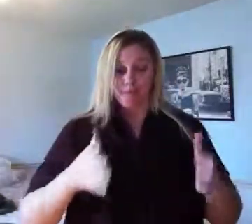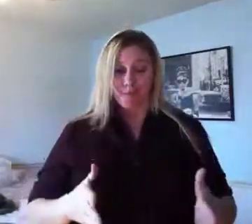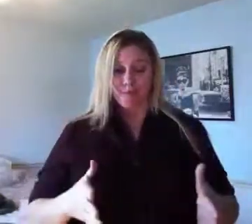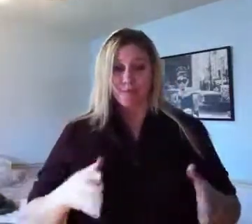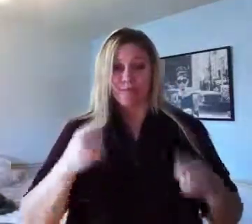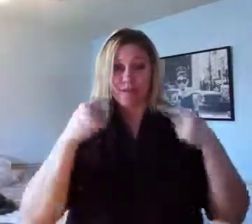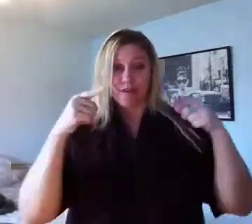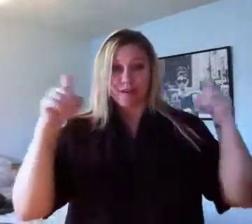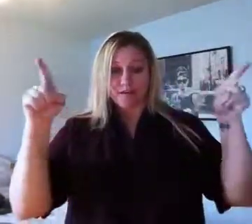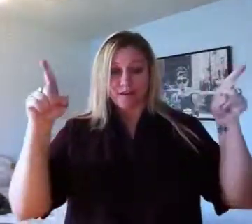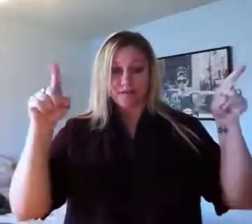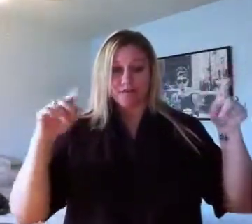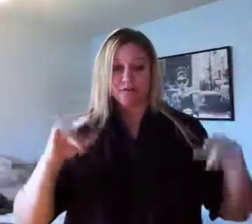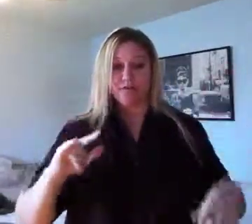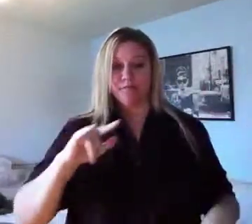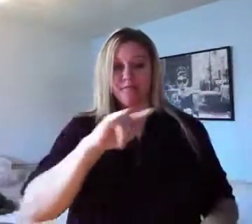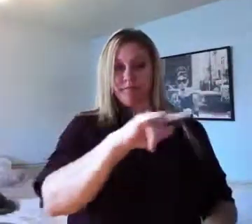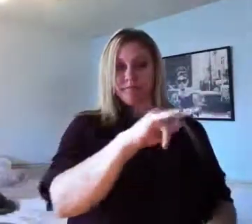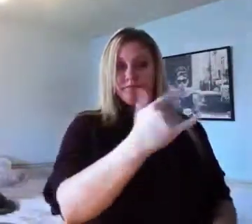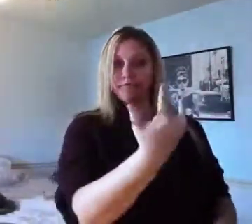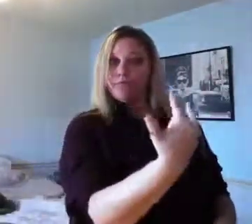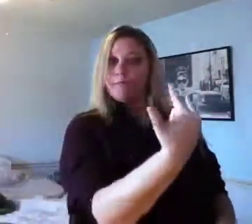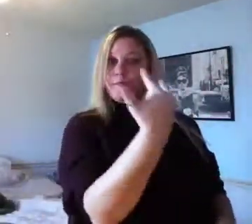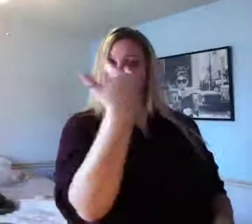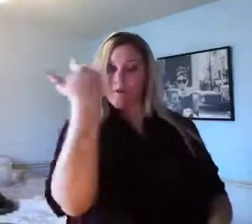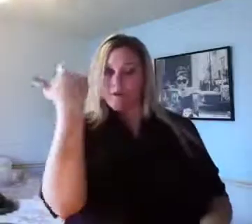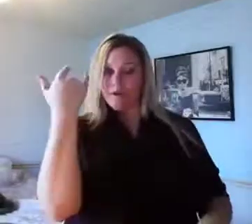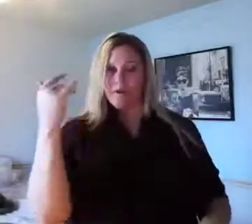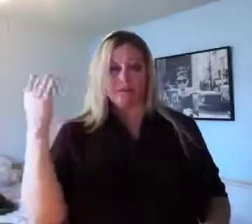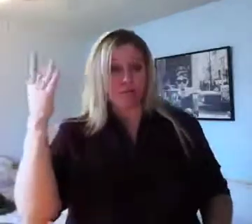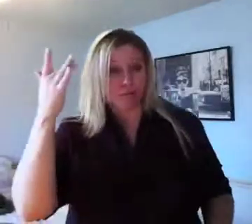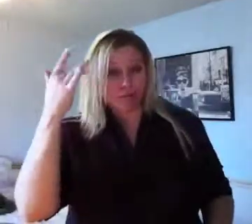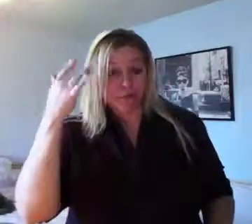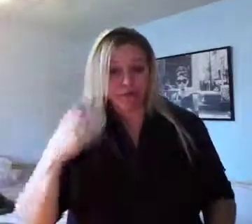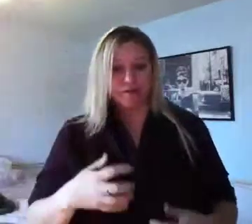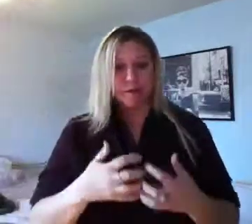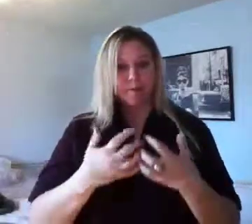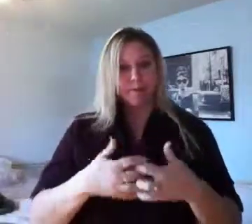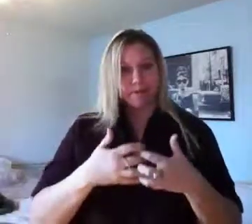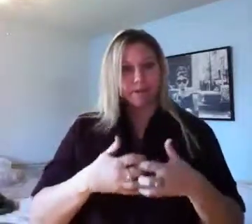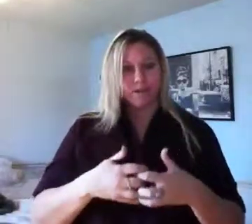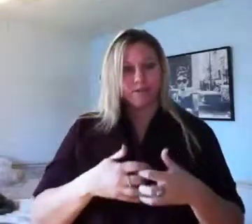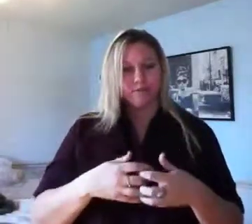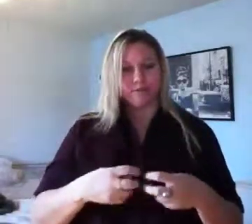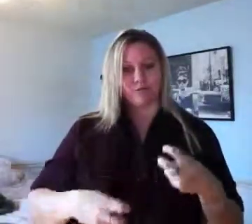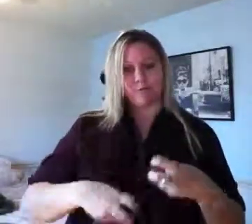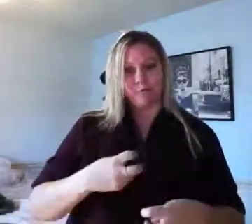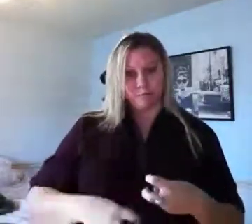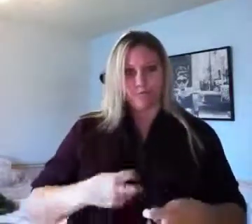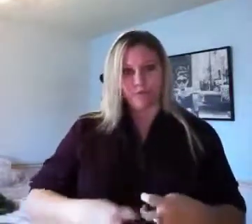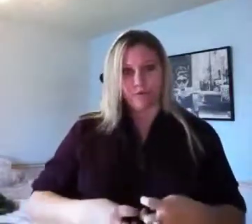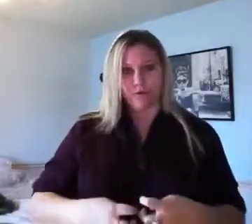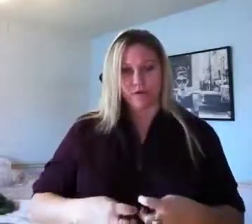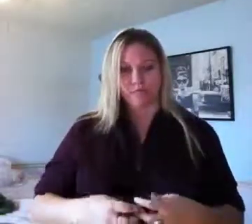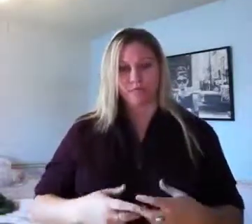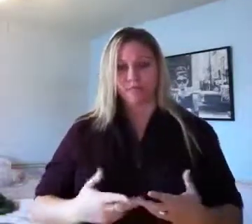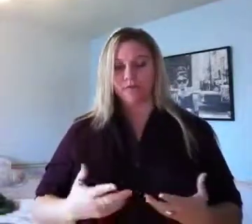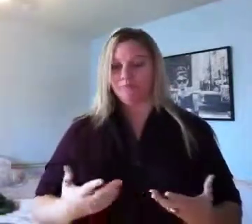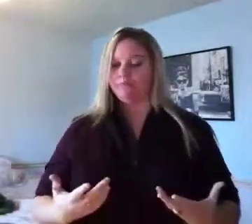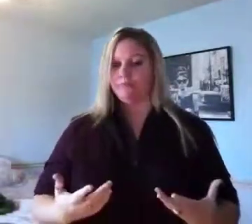difficulties, and didn't elaborate on that really at all. And everyone seemed unusually calm on the plane. I couldn't believe it. I thought